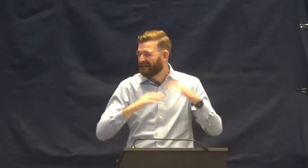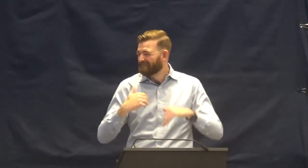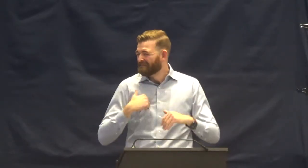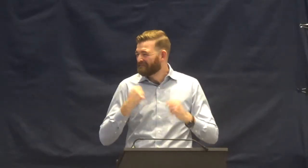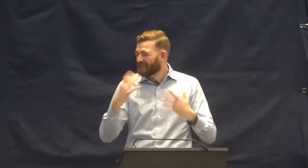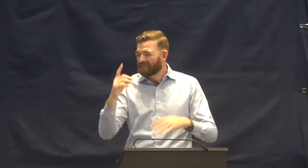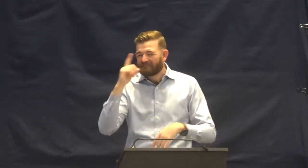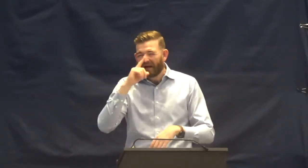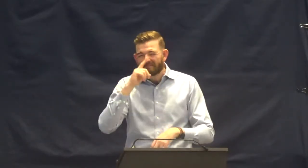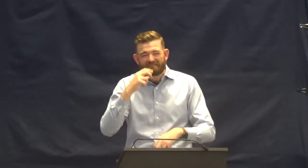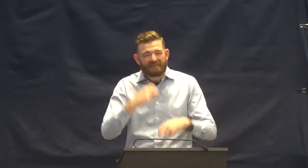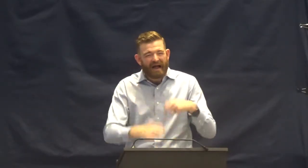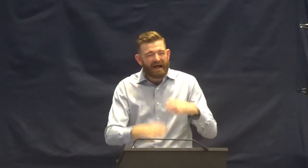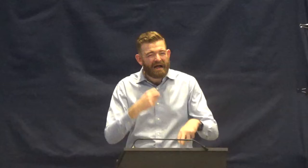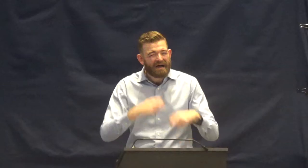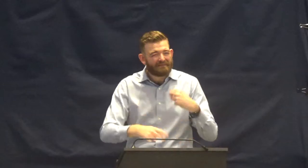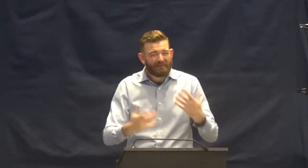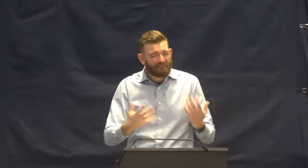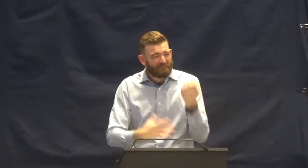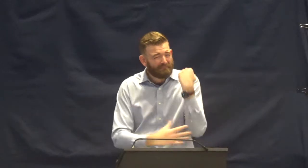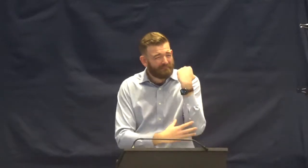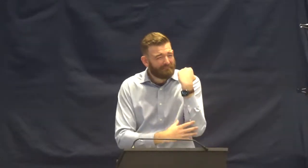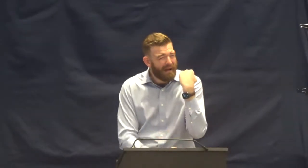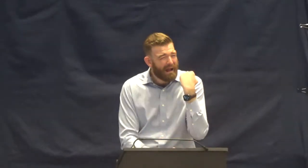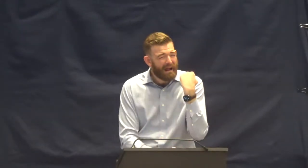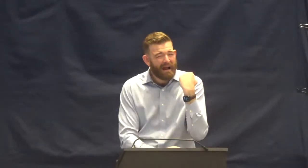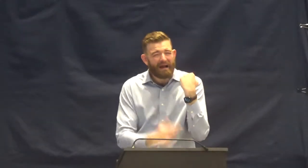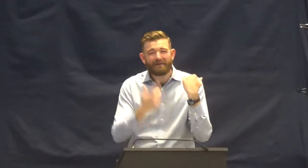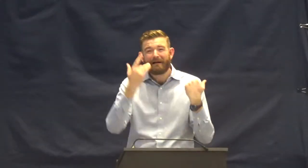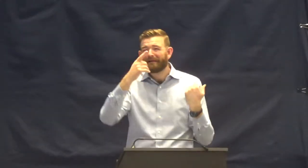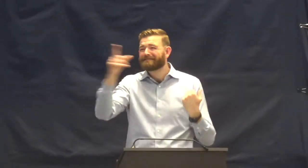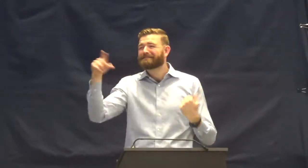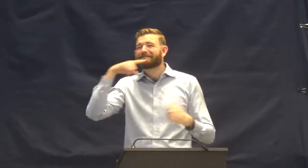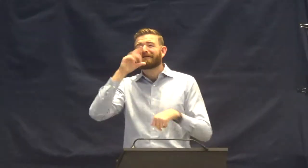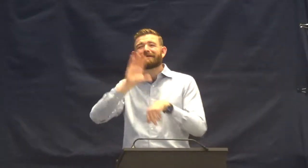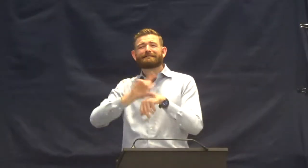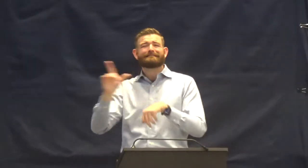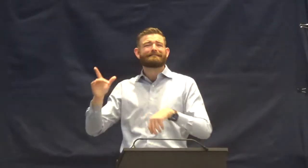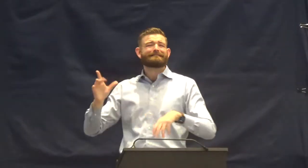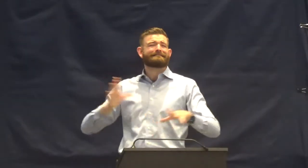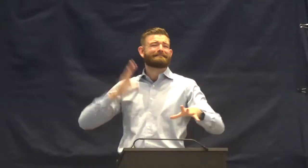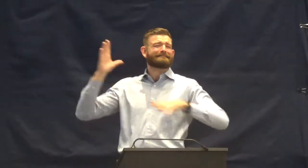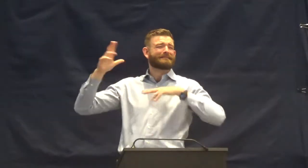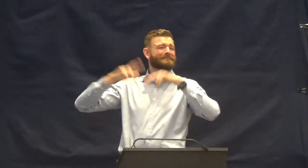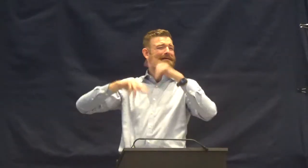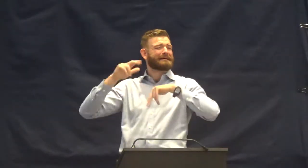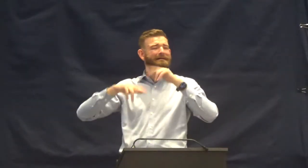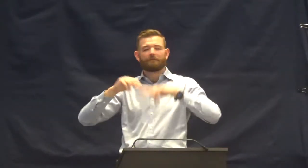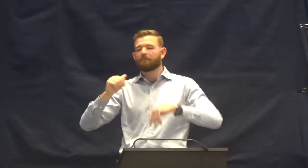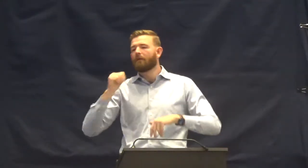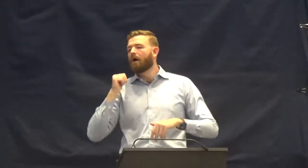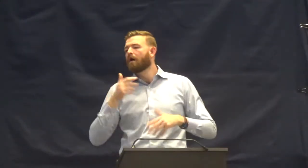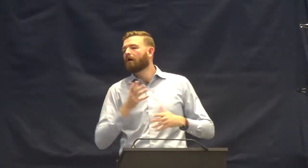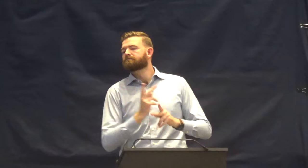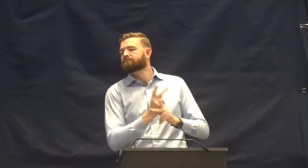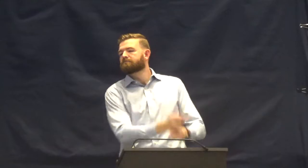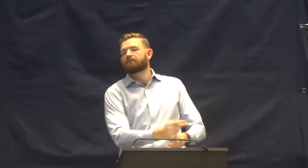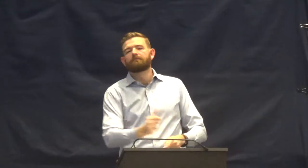You know, we were generally shoved off into an old building where there was mouse feces